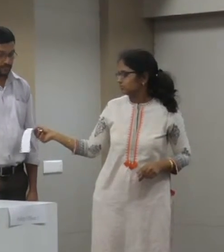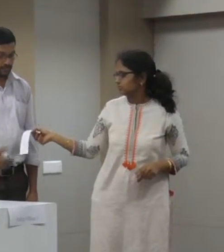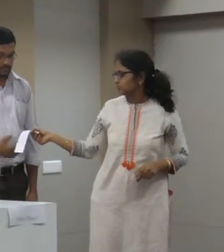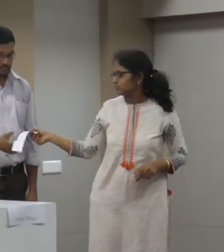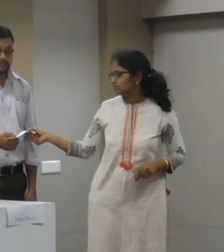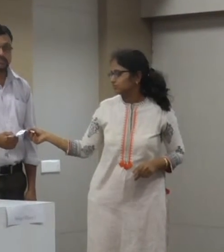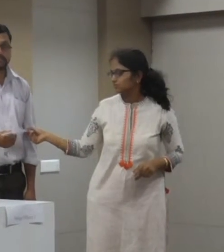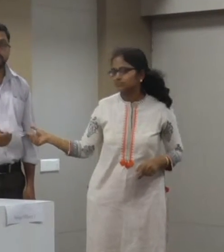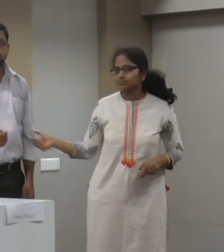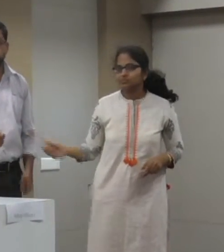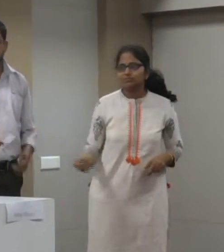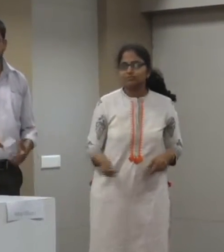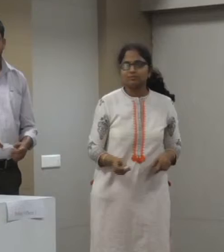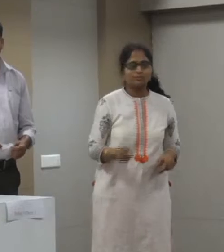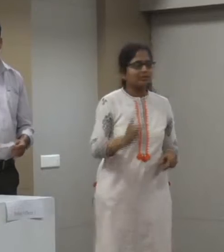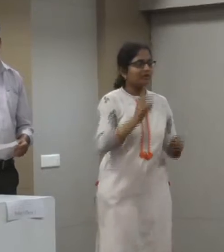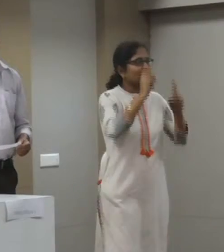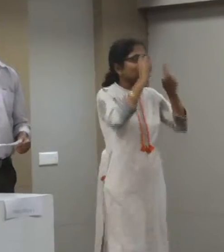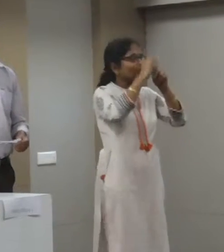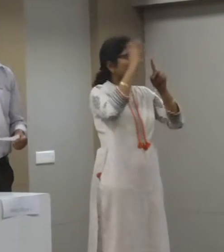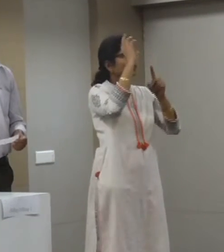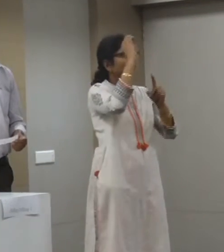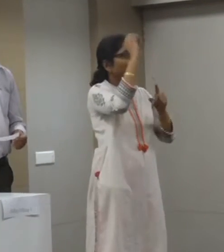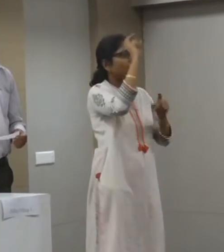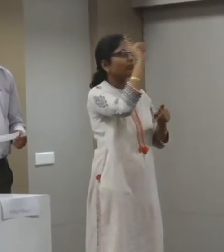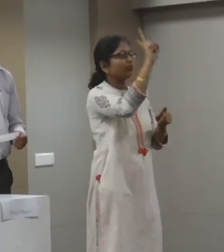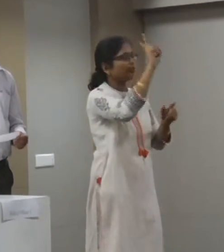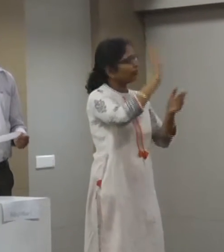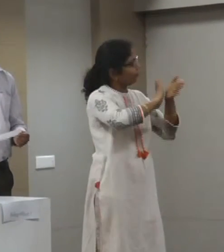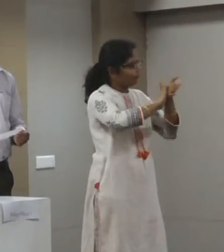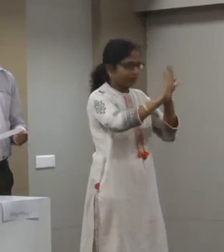Your work with PO2 is over.